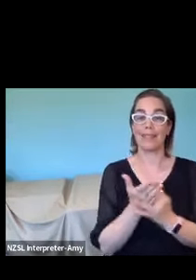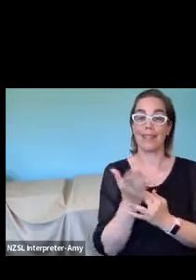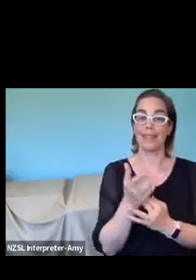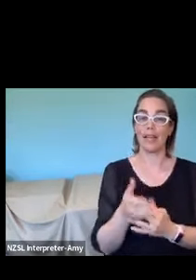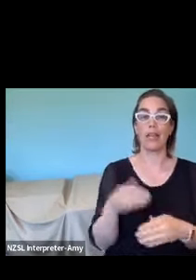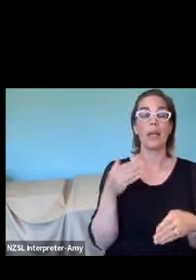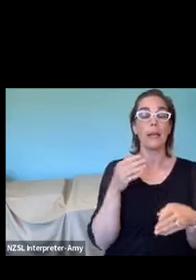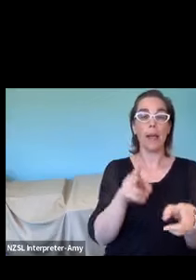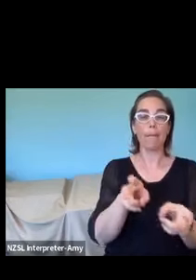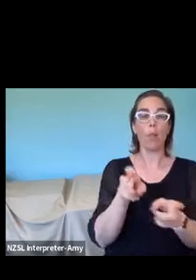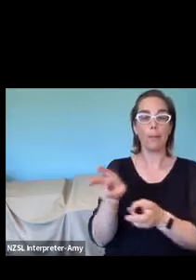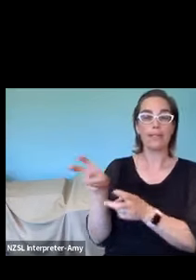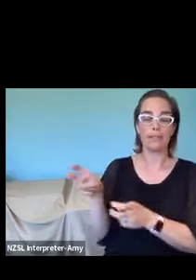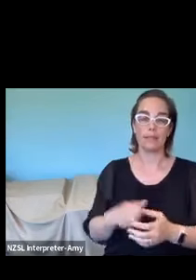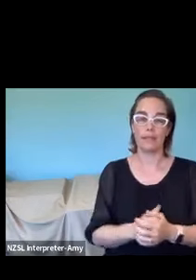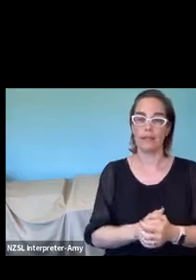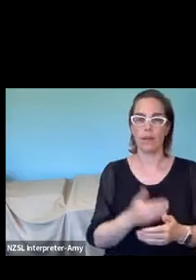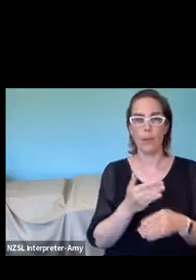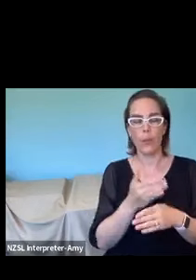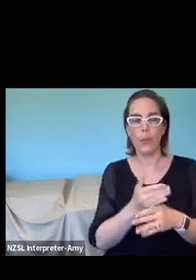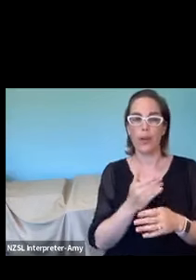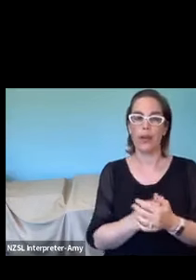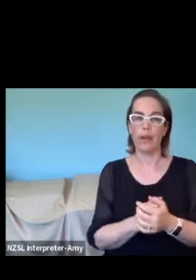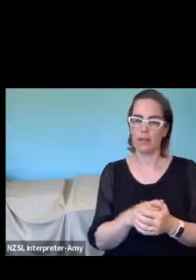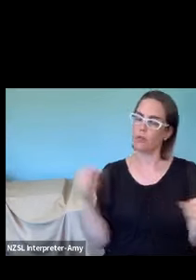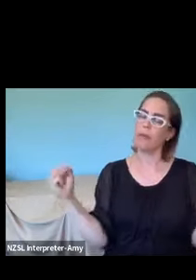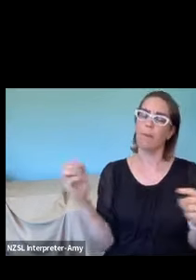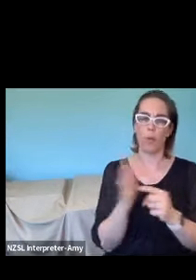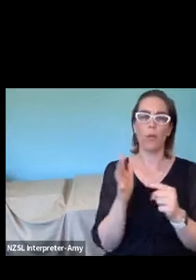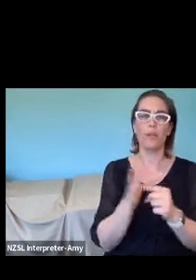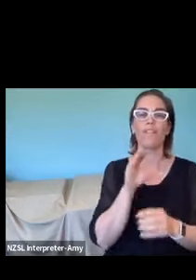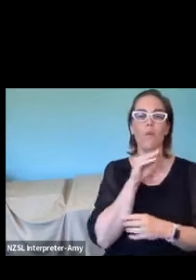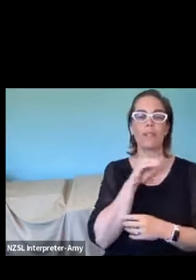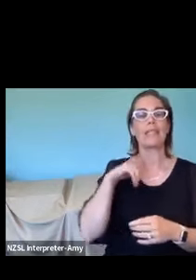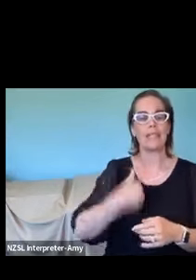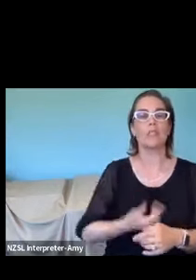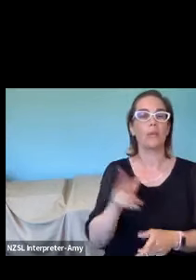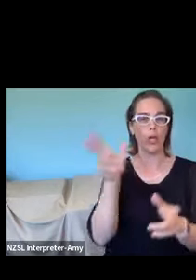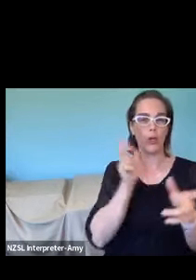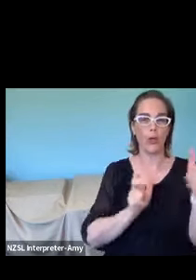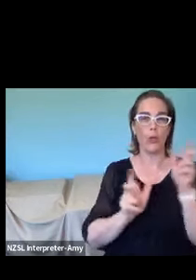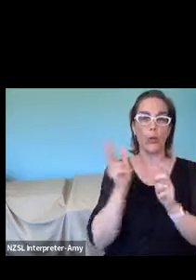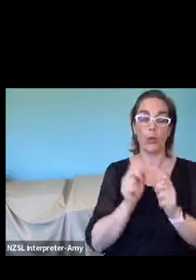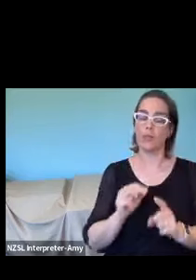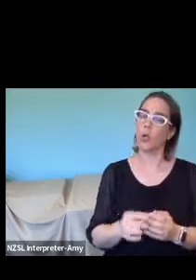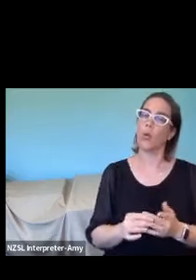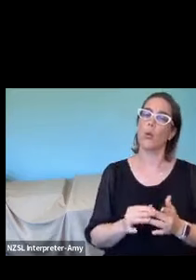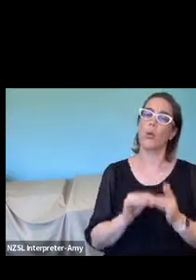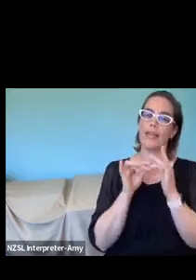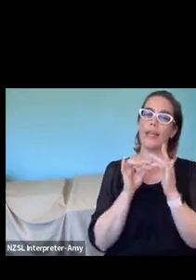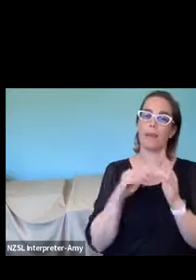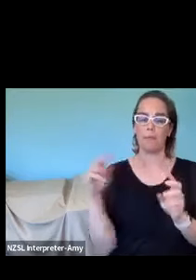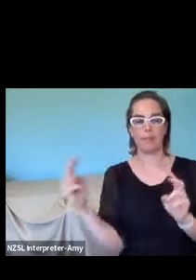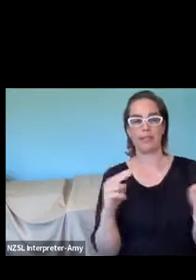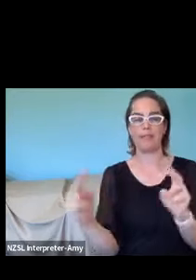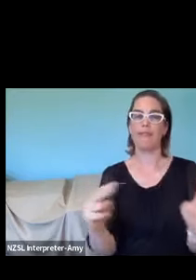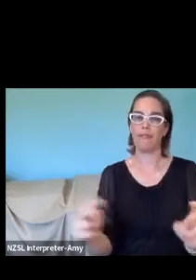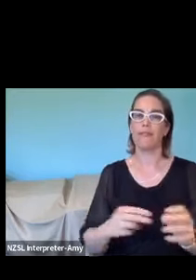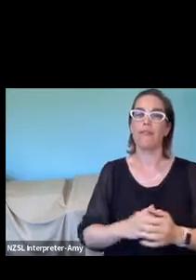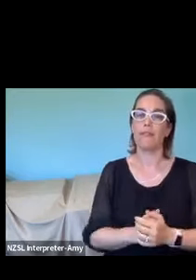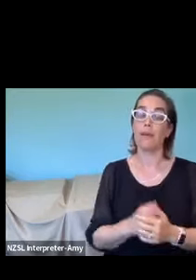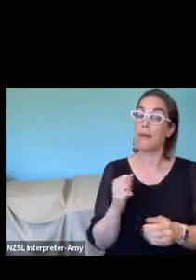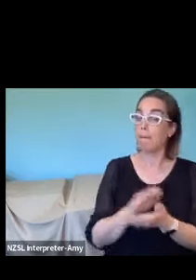their voice is a very important voice that needs to be heard. It brings a unique perspective because it enables them